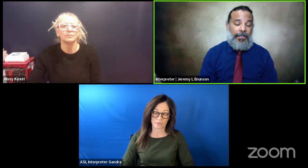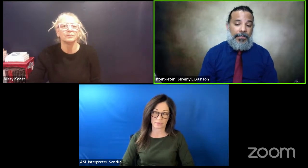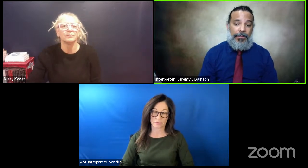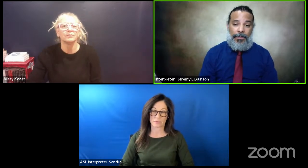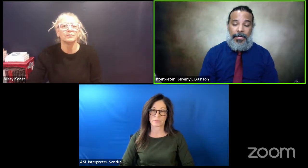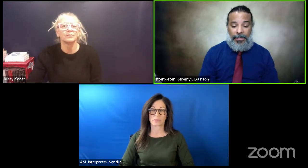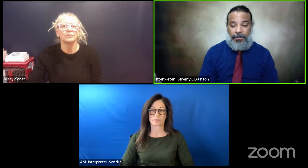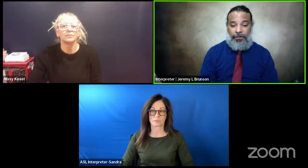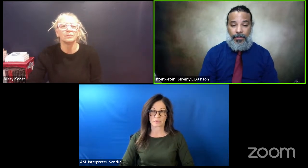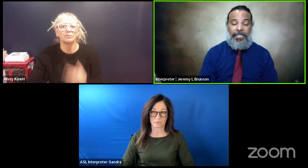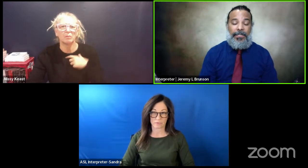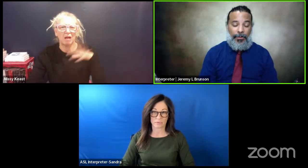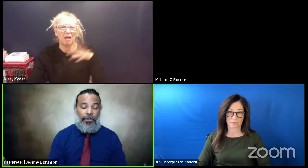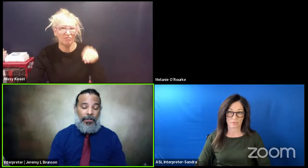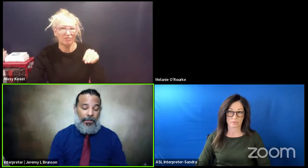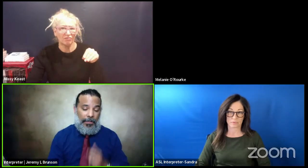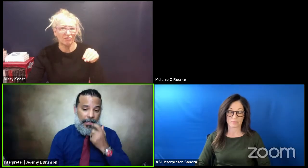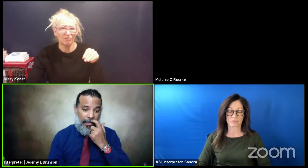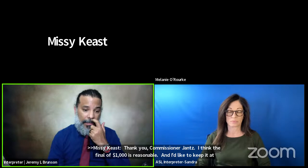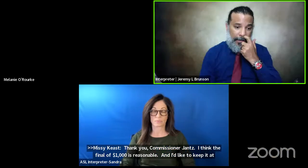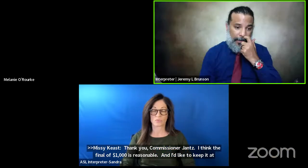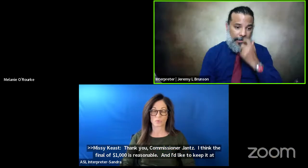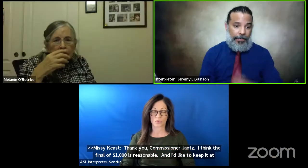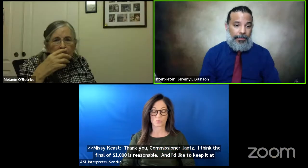think it's reasonable